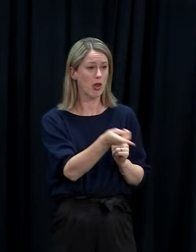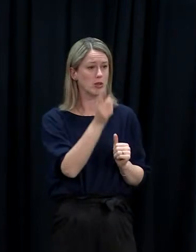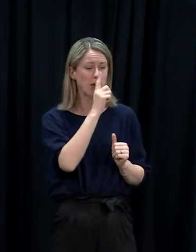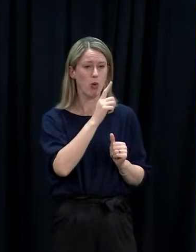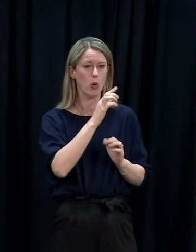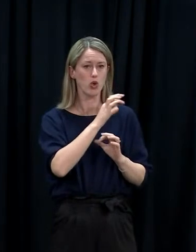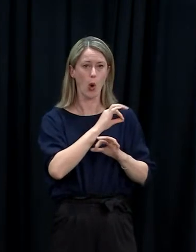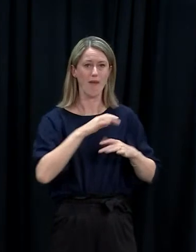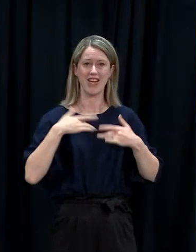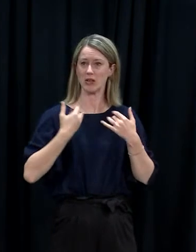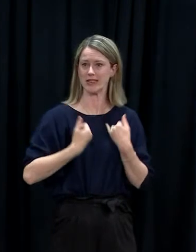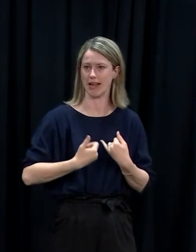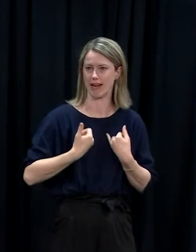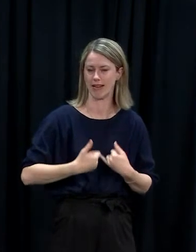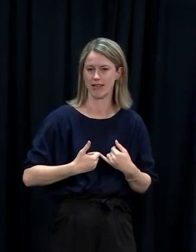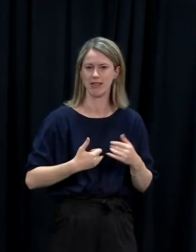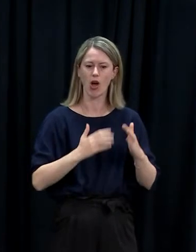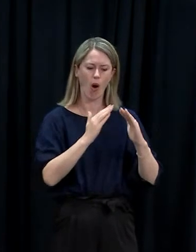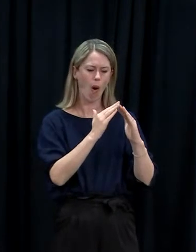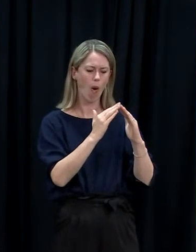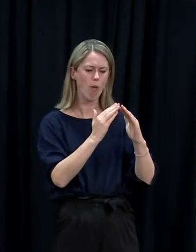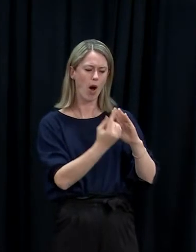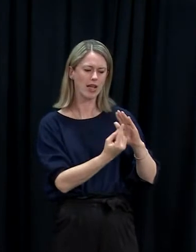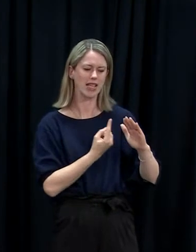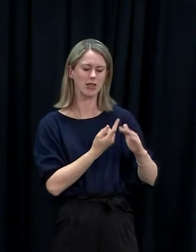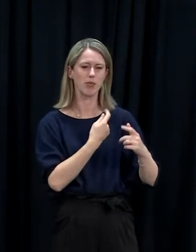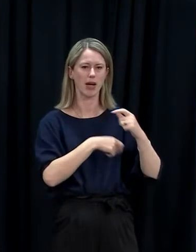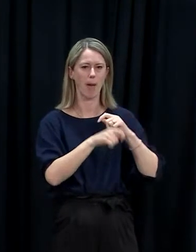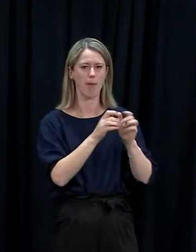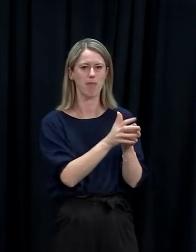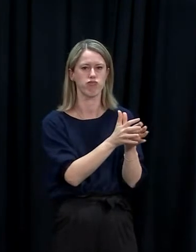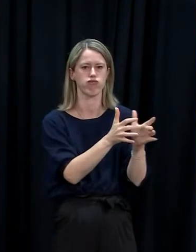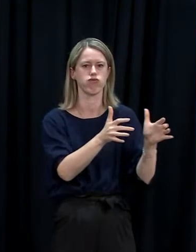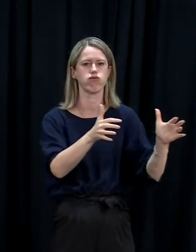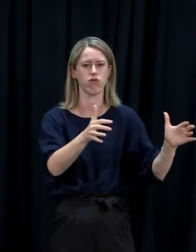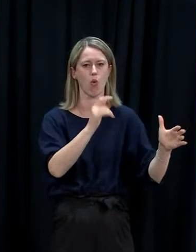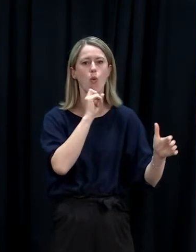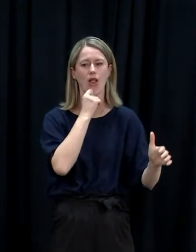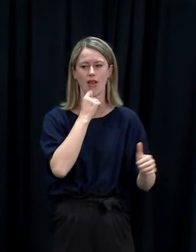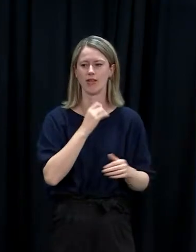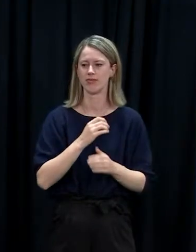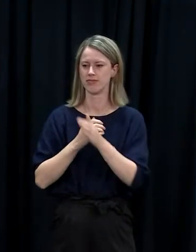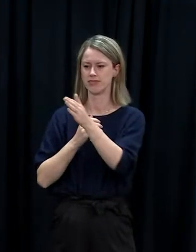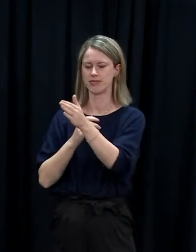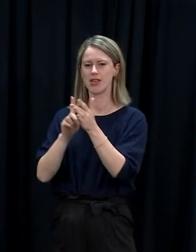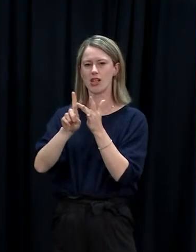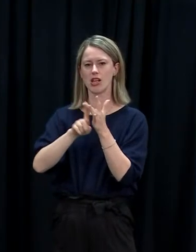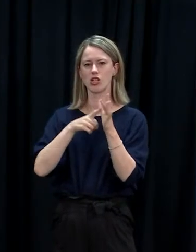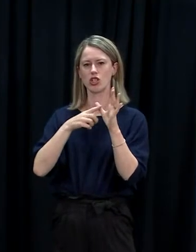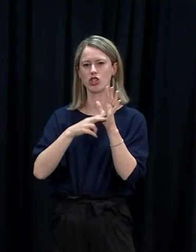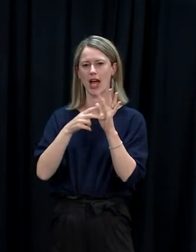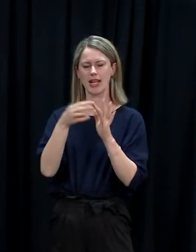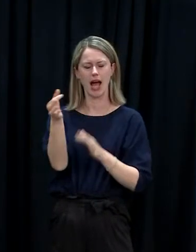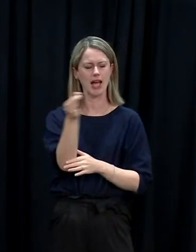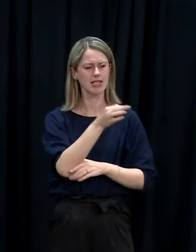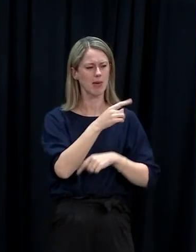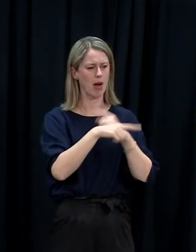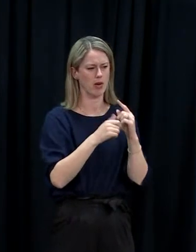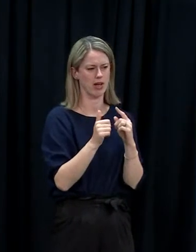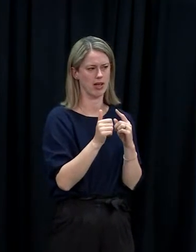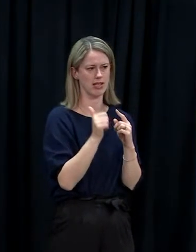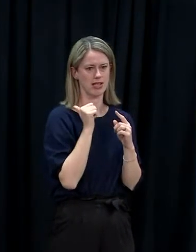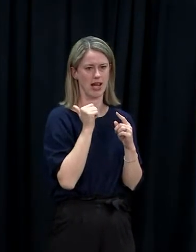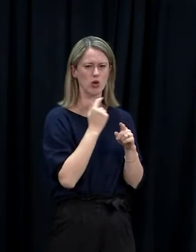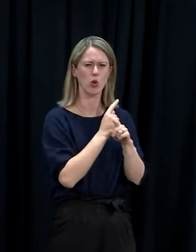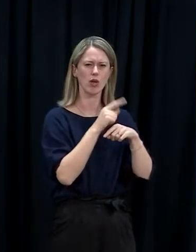asymptomatic cases, so home isolation will become more of our response. Jane? Given the criteria you outlined yesterday, Dr. Bloomfield, about